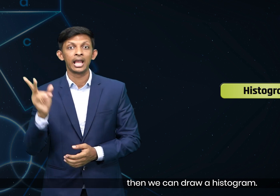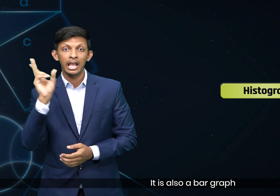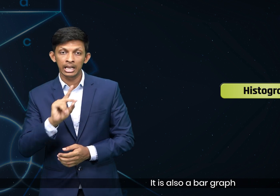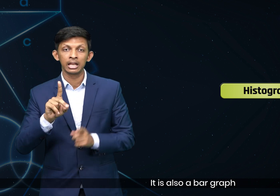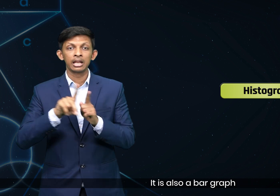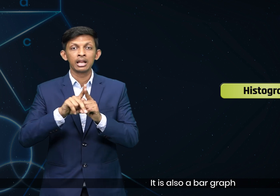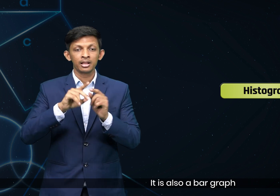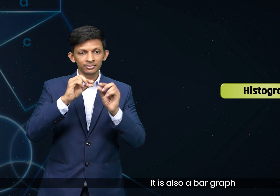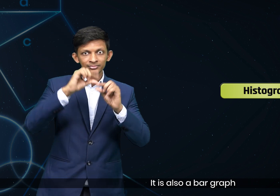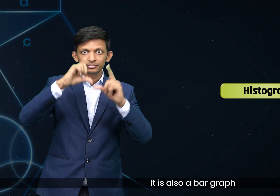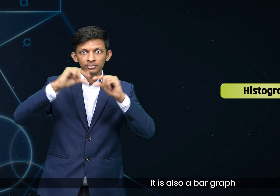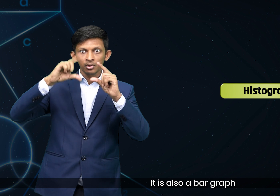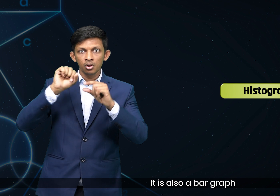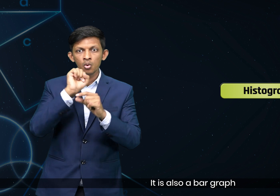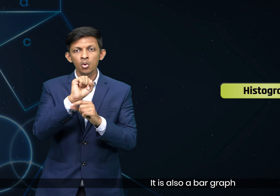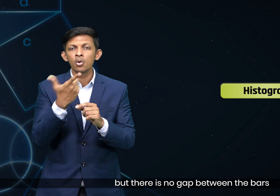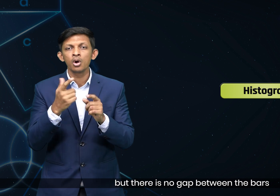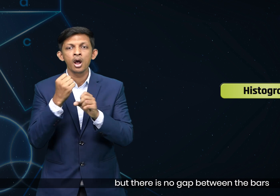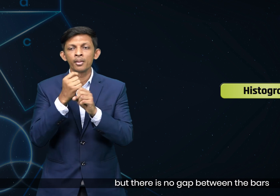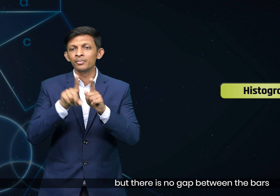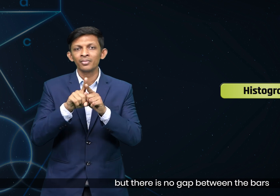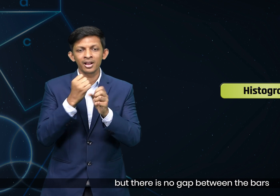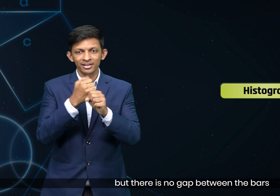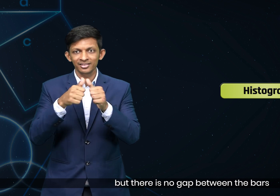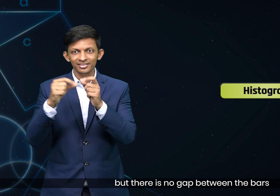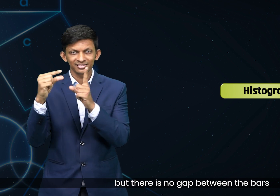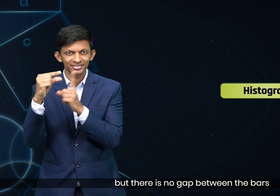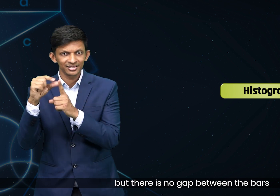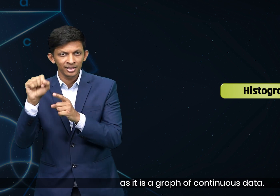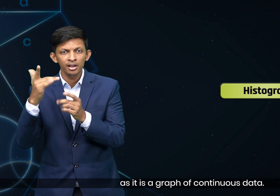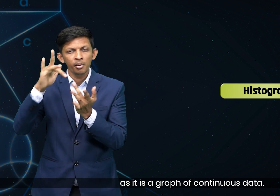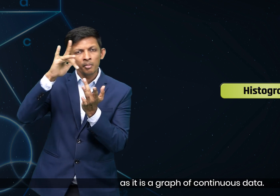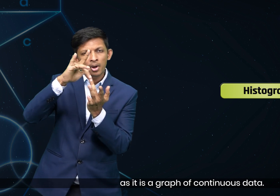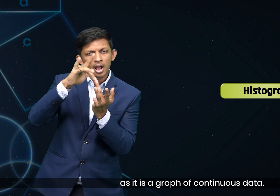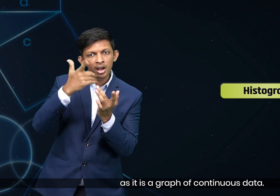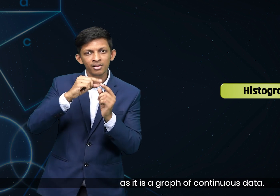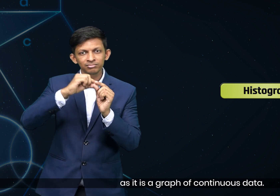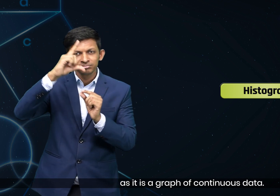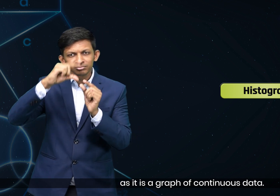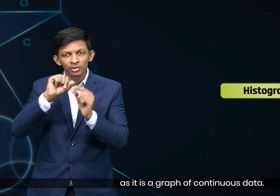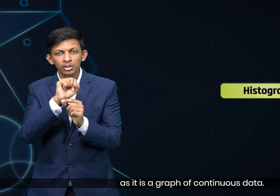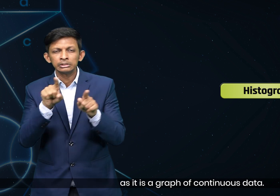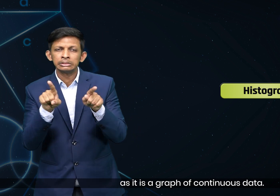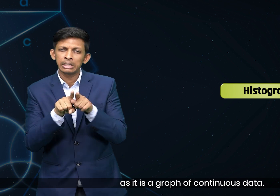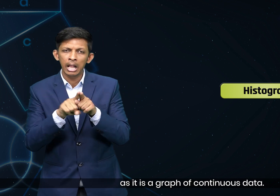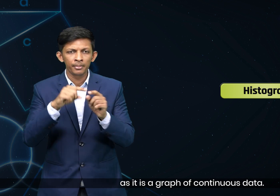It is also a bar graph, but there is no gap between the bars as it is a graph of continuous data.